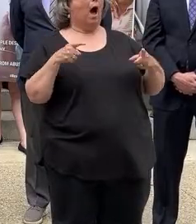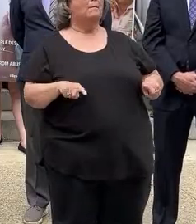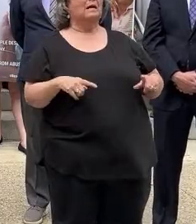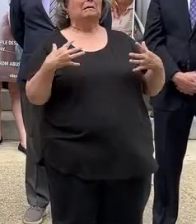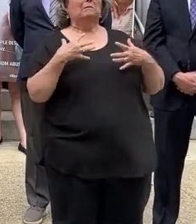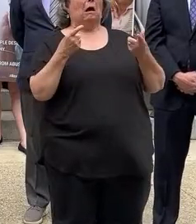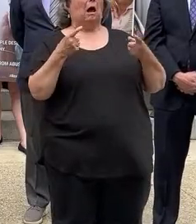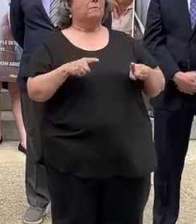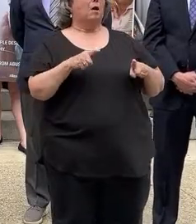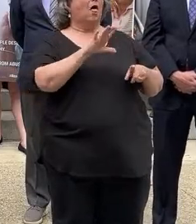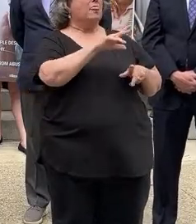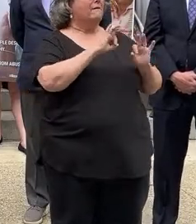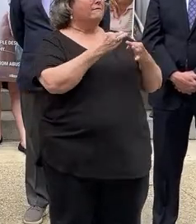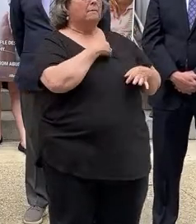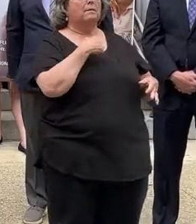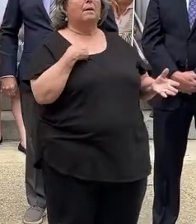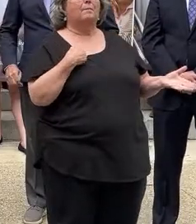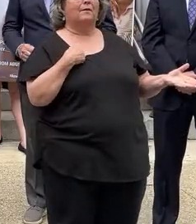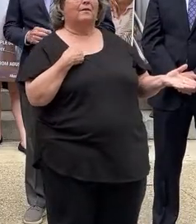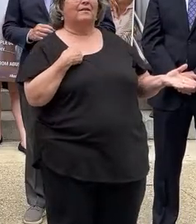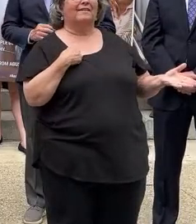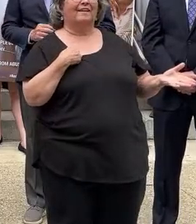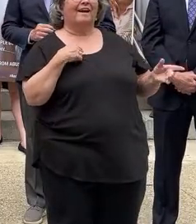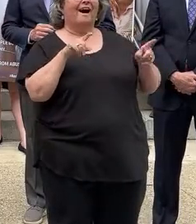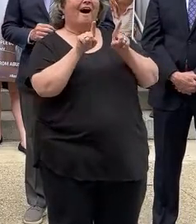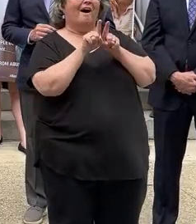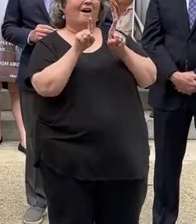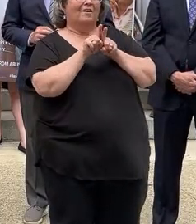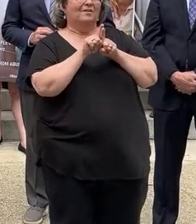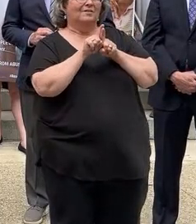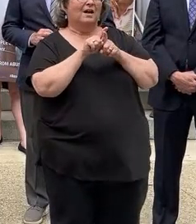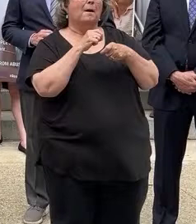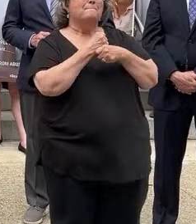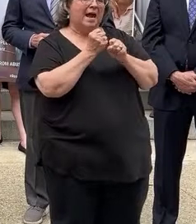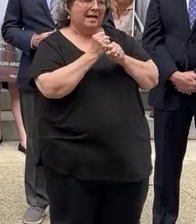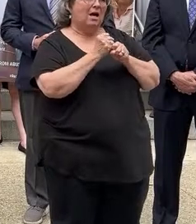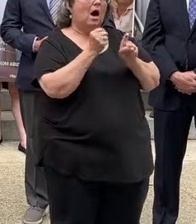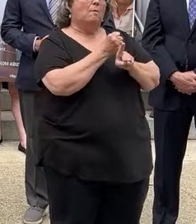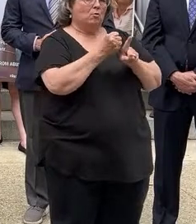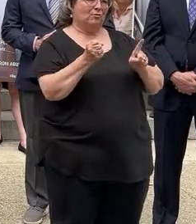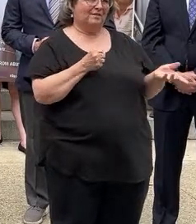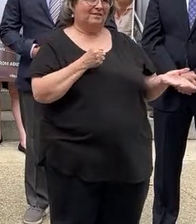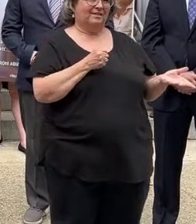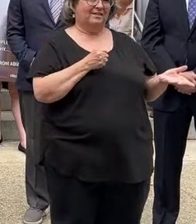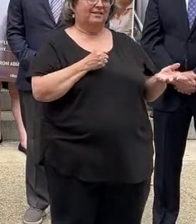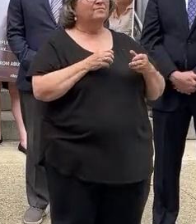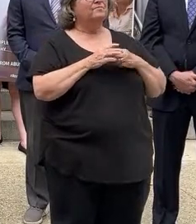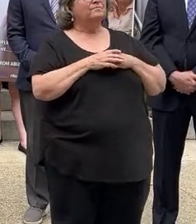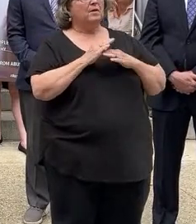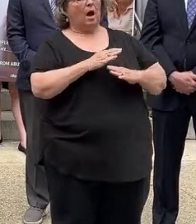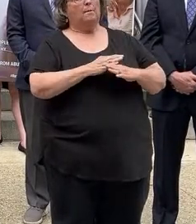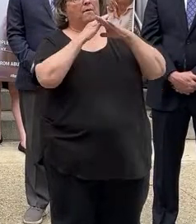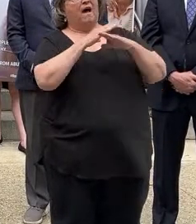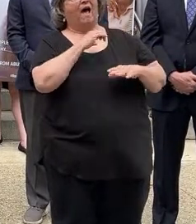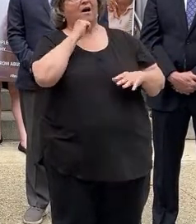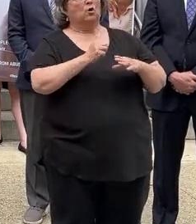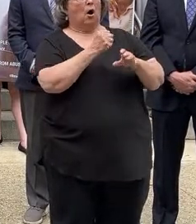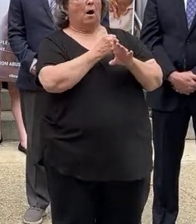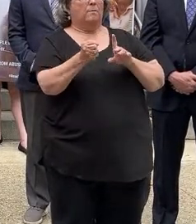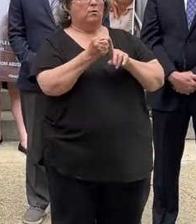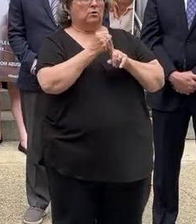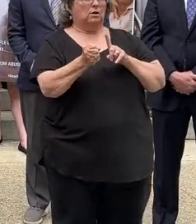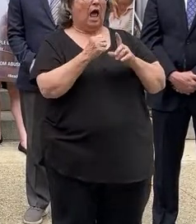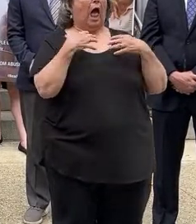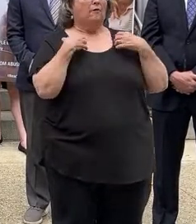happen to their loved one who is also committing the abuse. Preventing elder abuse begins with building